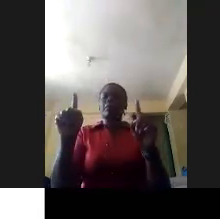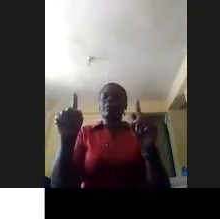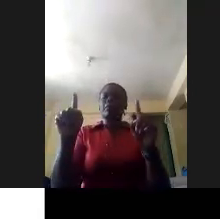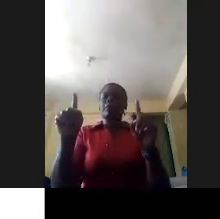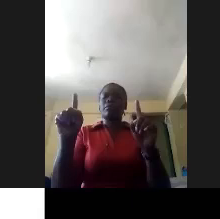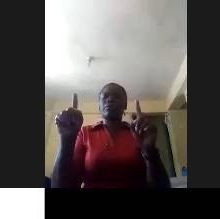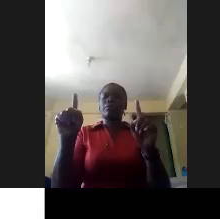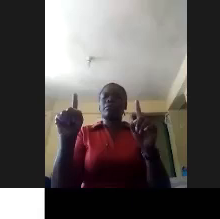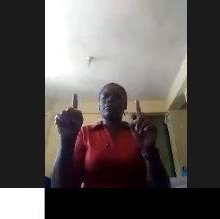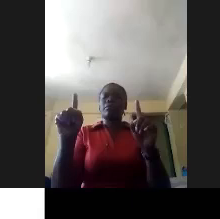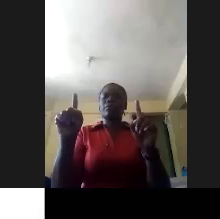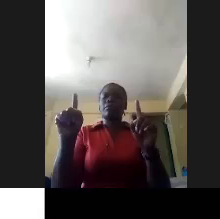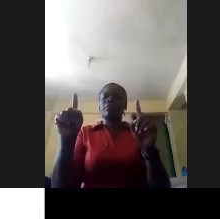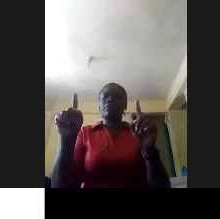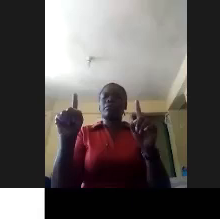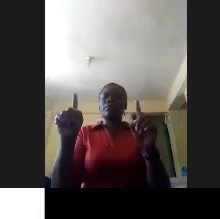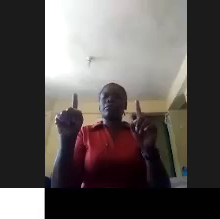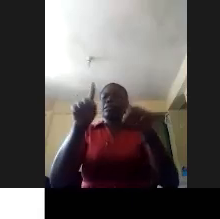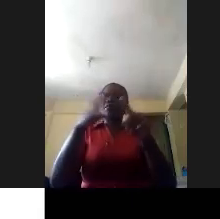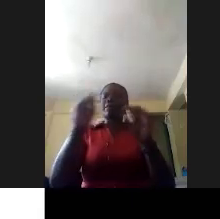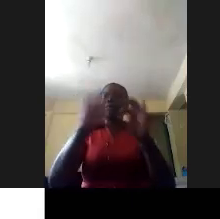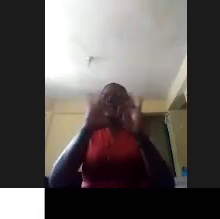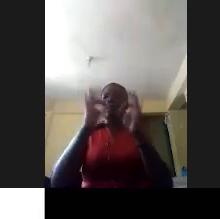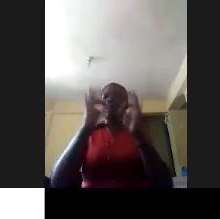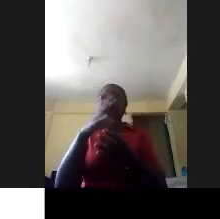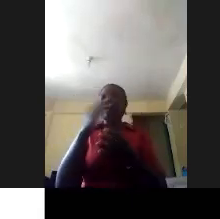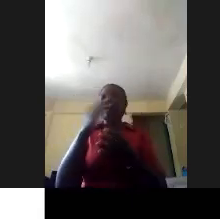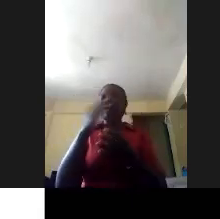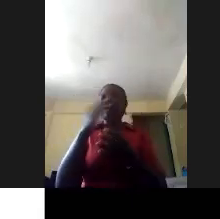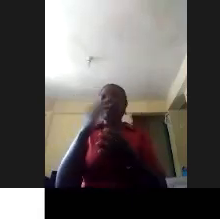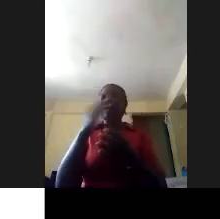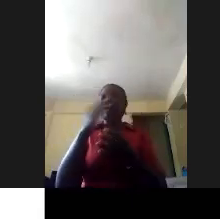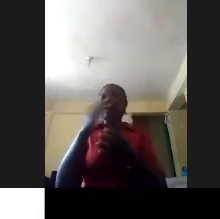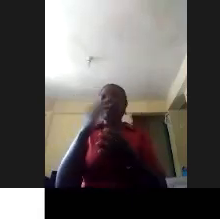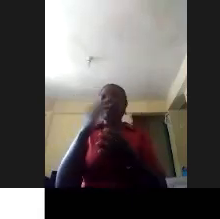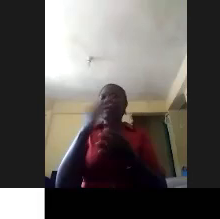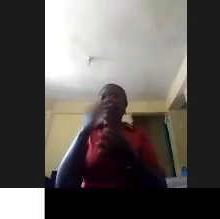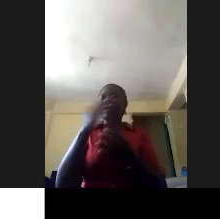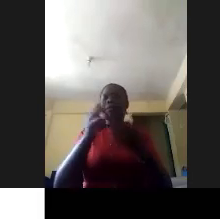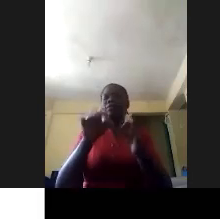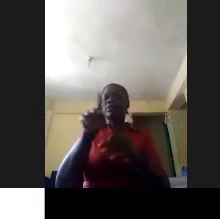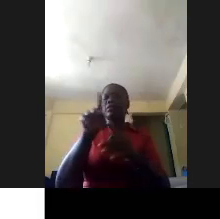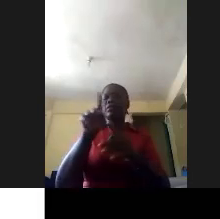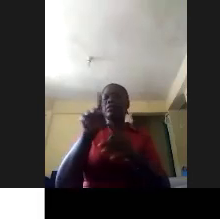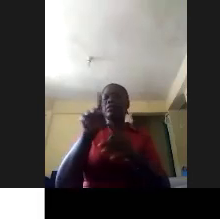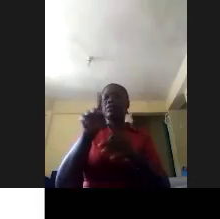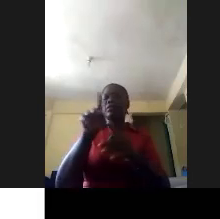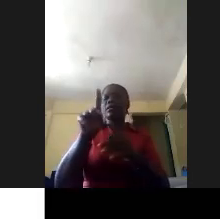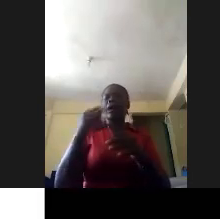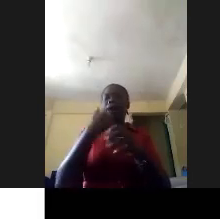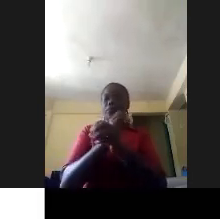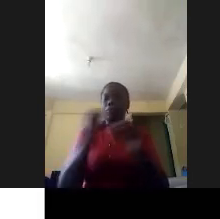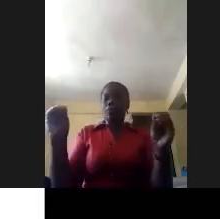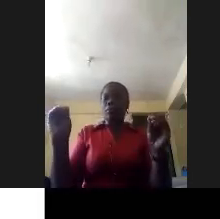for herself and maybe for her family, and is worried that if he or she ends up being jobless, family is